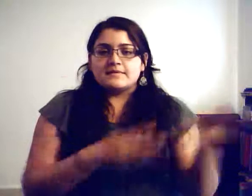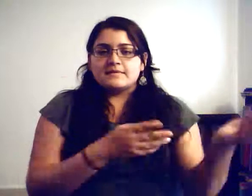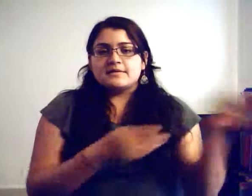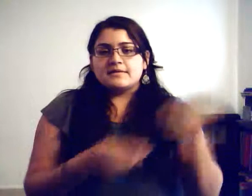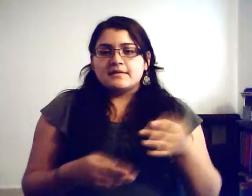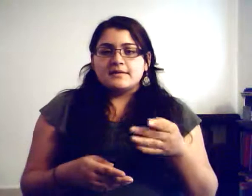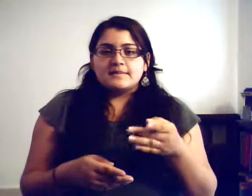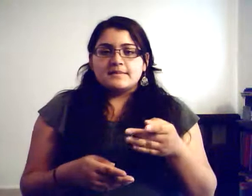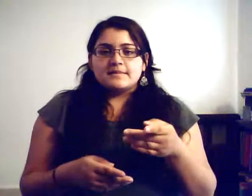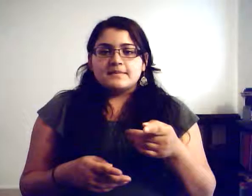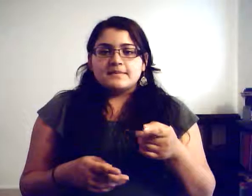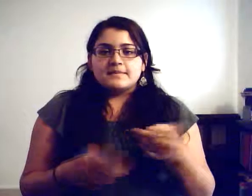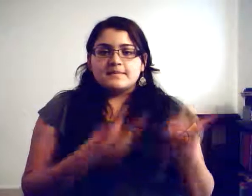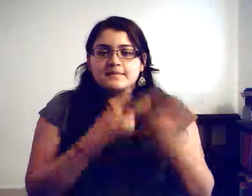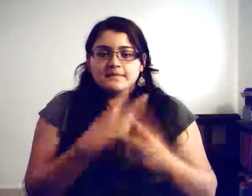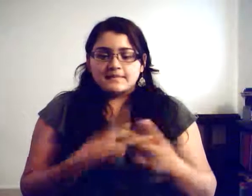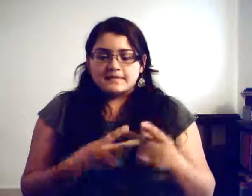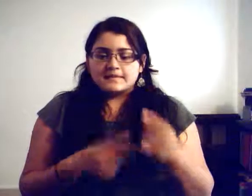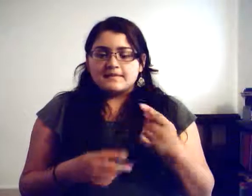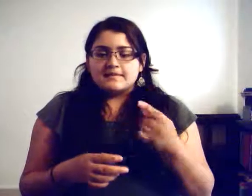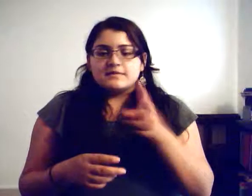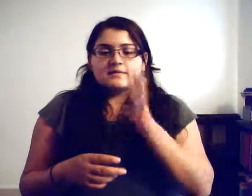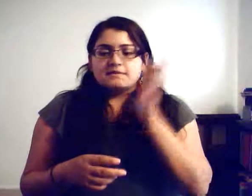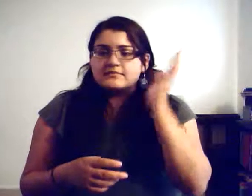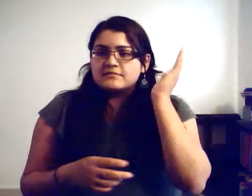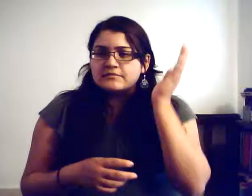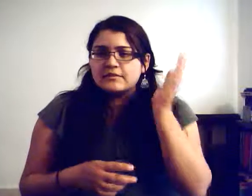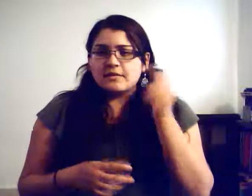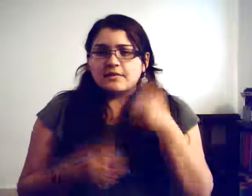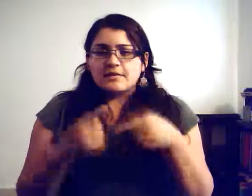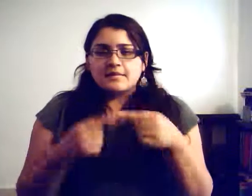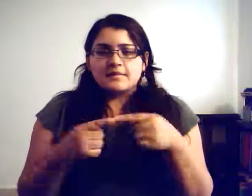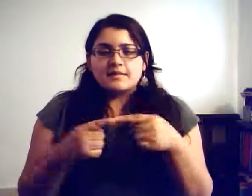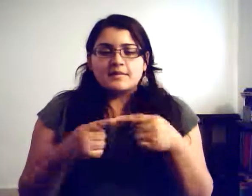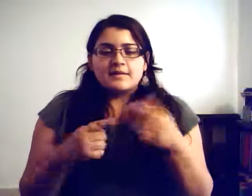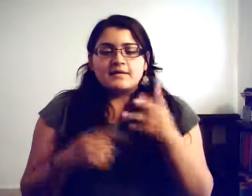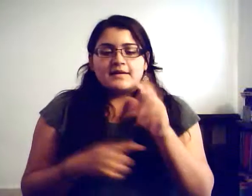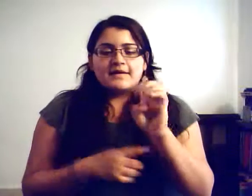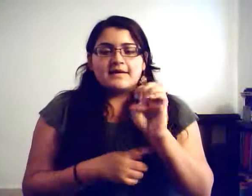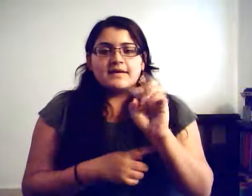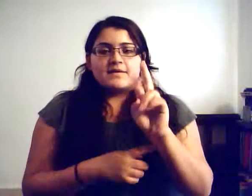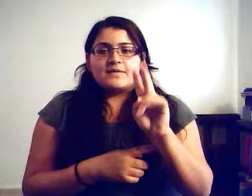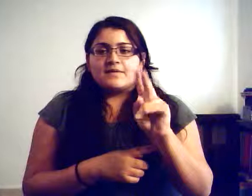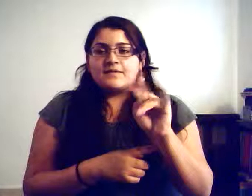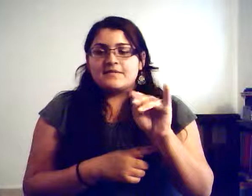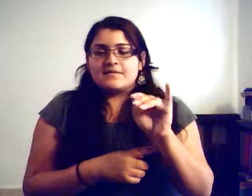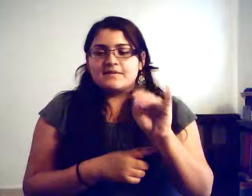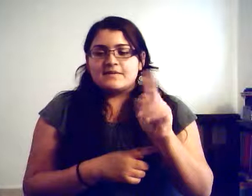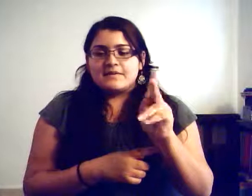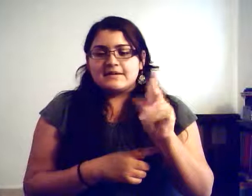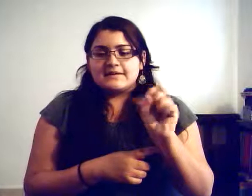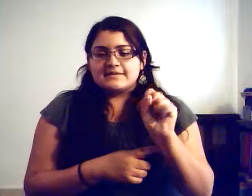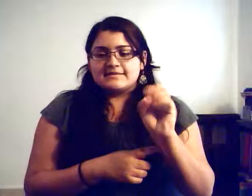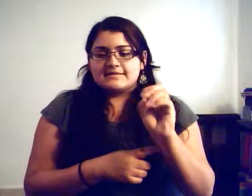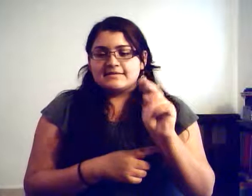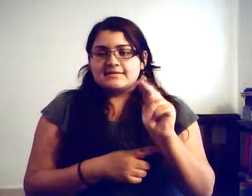about Erikson's stages of development, and that was really perfect because it was contained in a 1-hour lecture, and it gave the students some content which they could